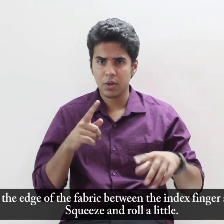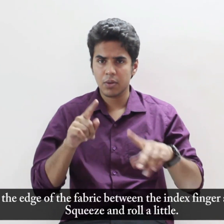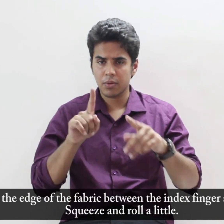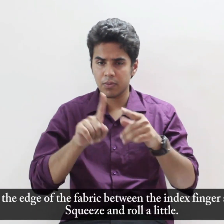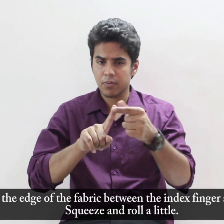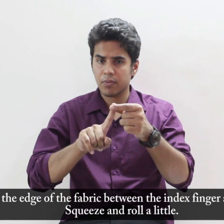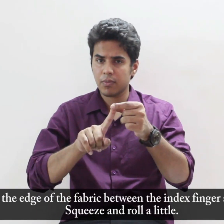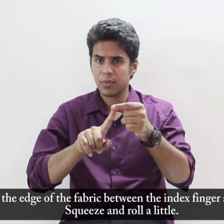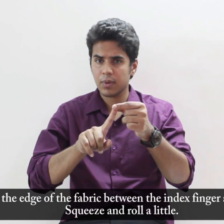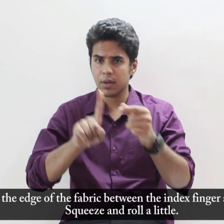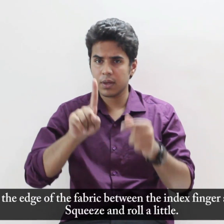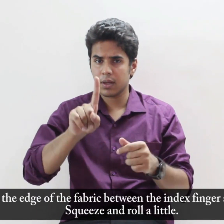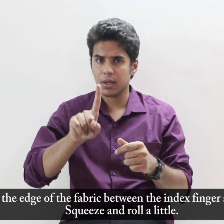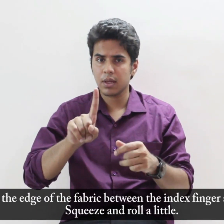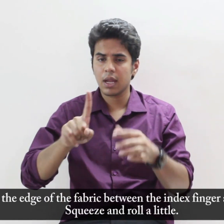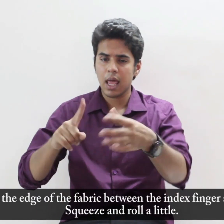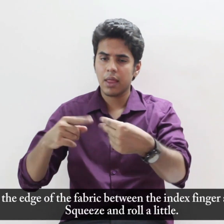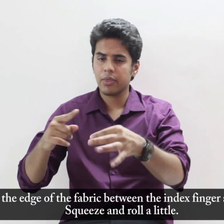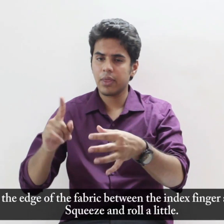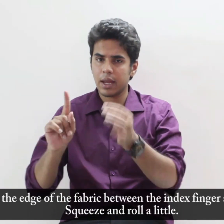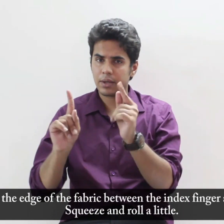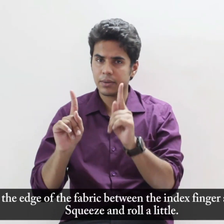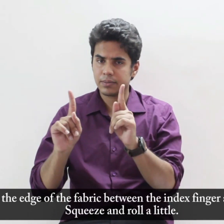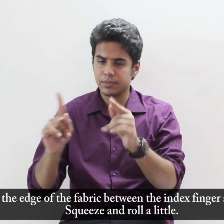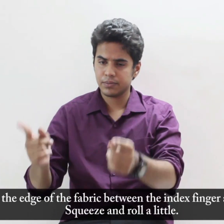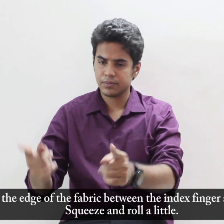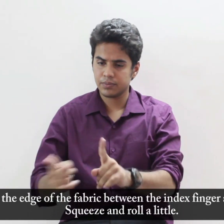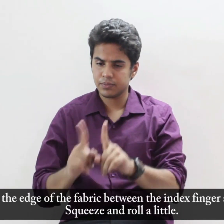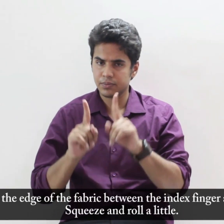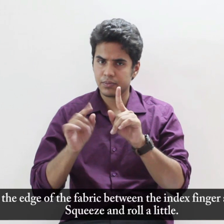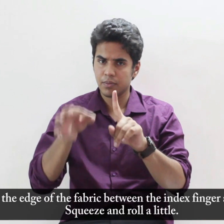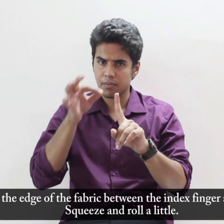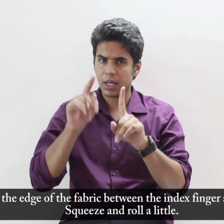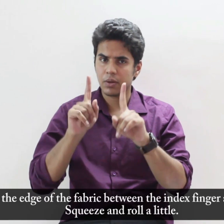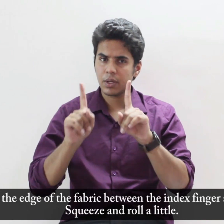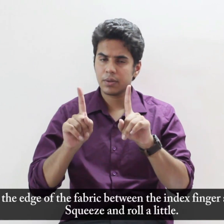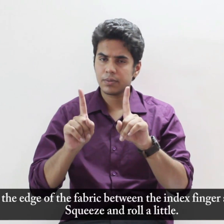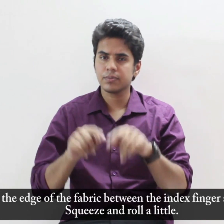finger and thread. Squeeze and roll a little.